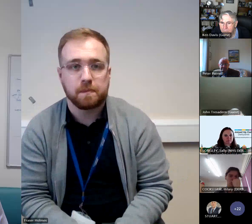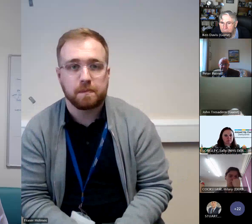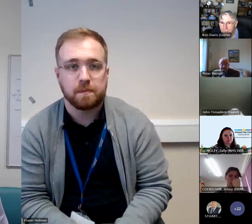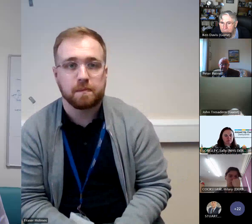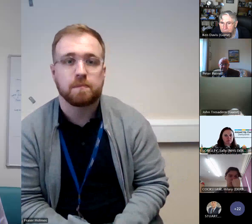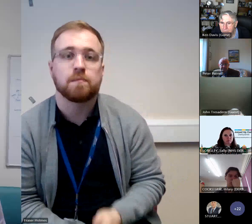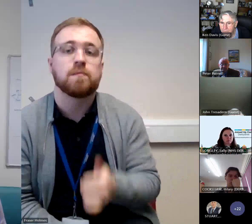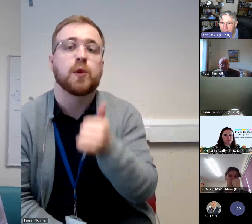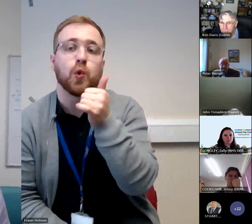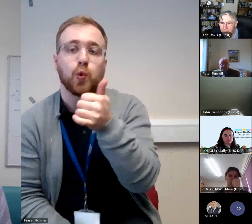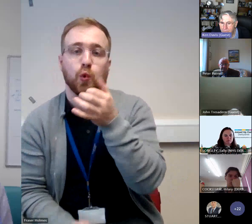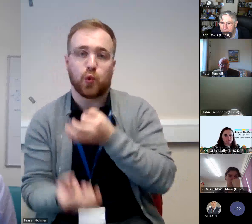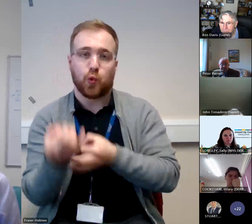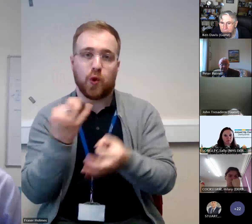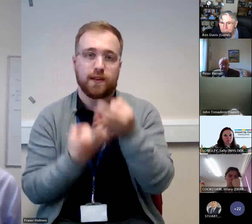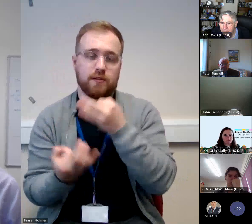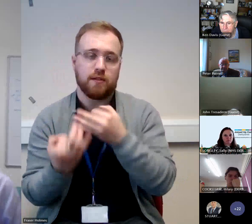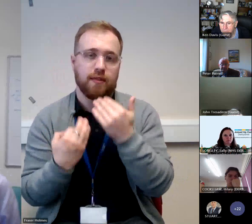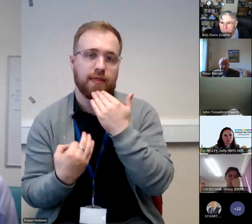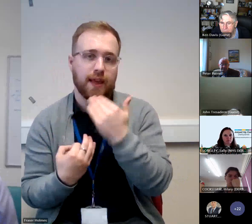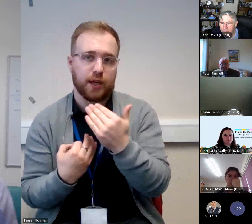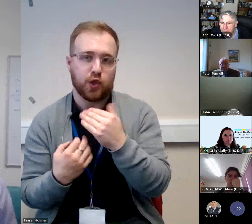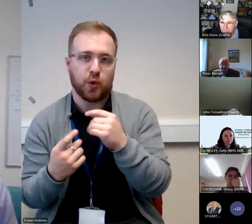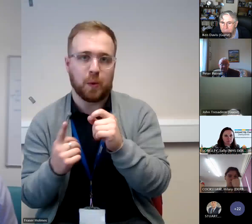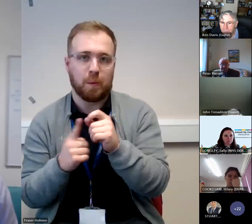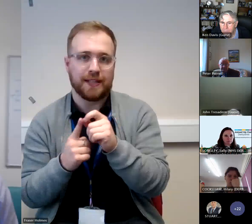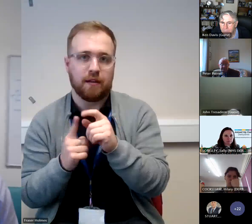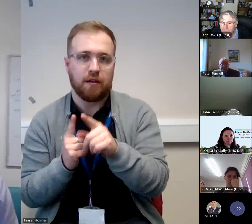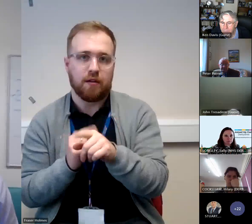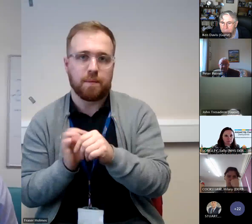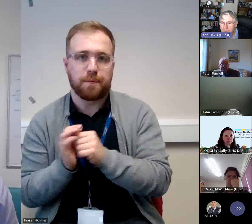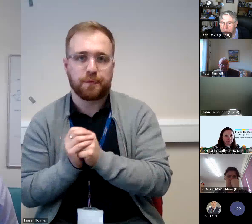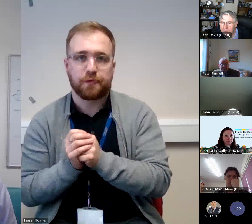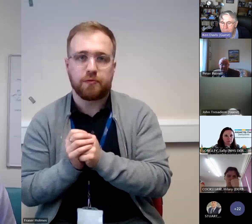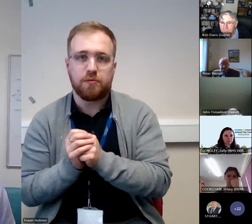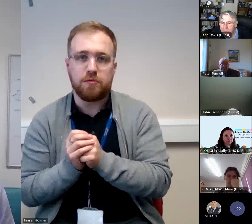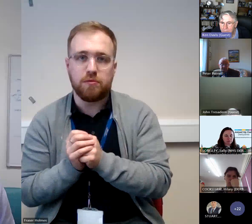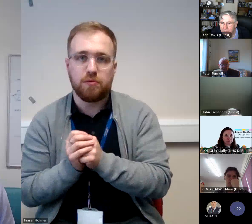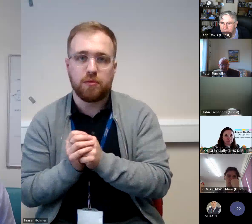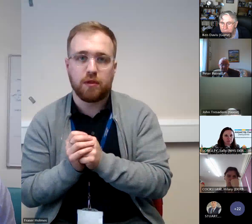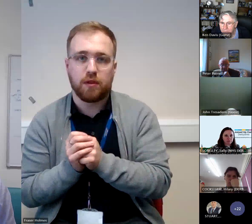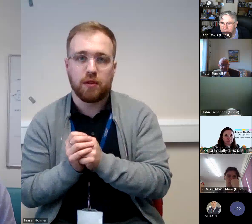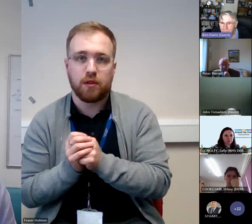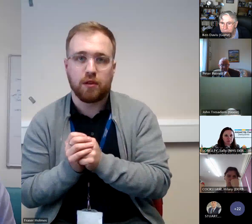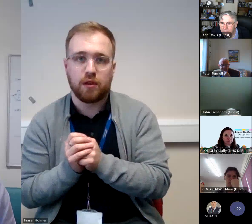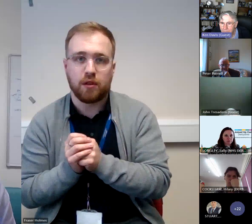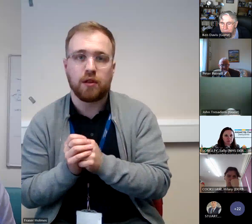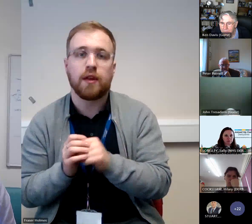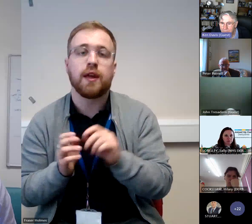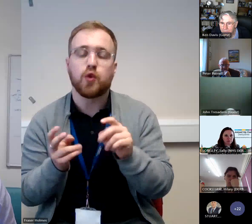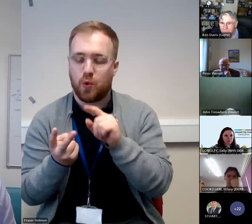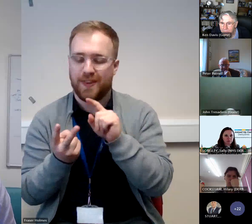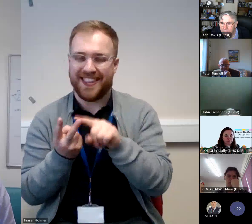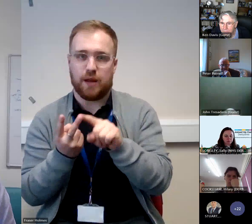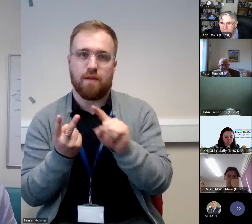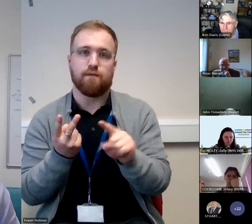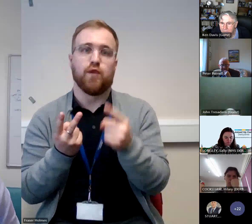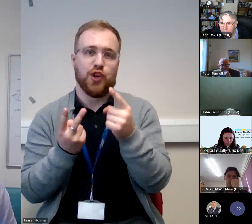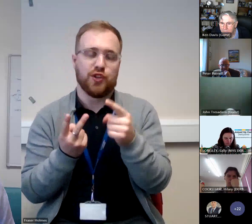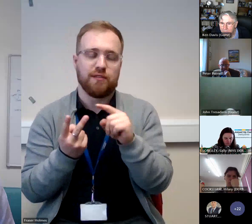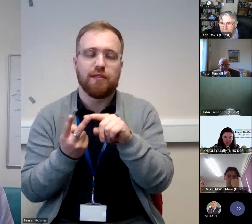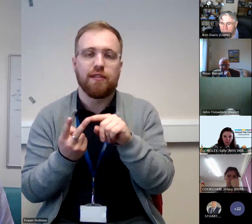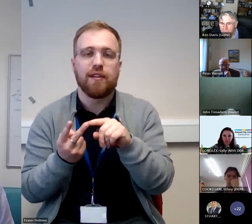Great questions. Thank you, Peter. So I'll take the second one first, if I can.